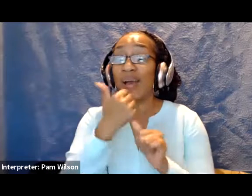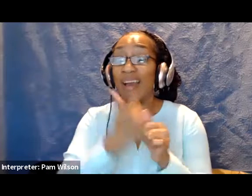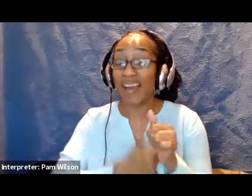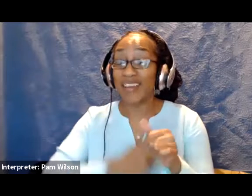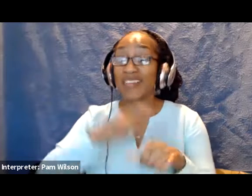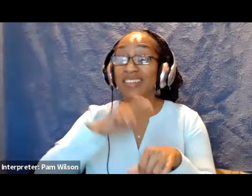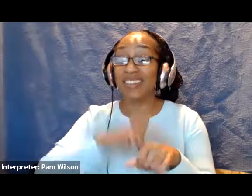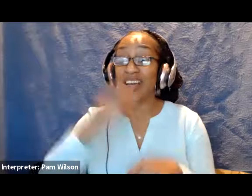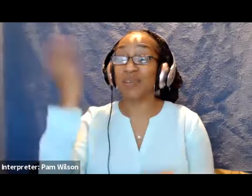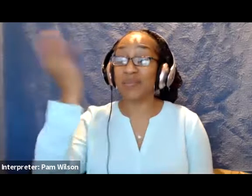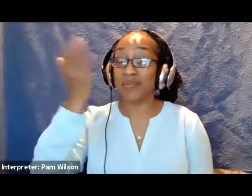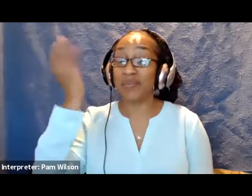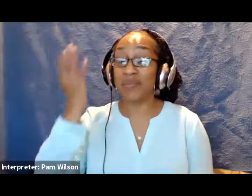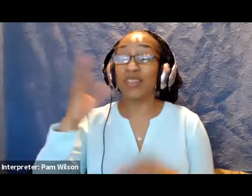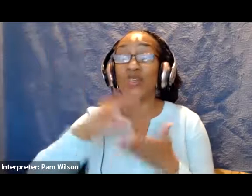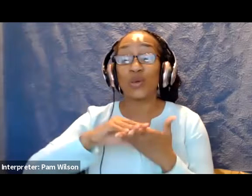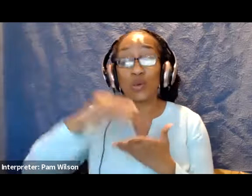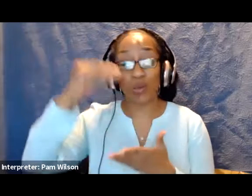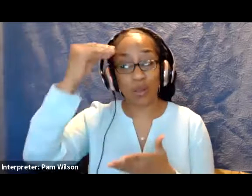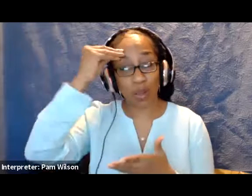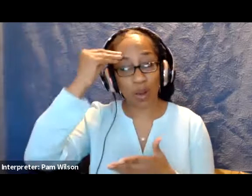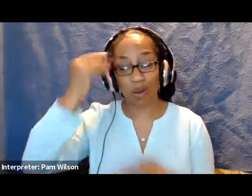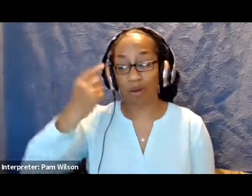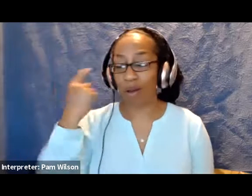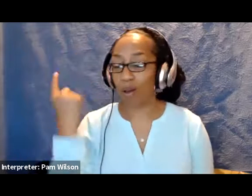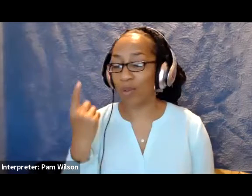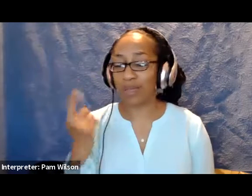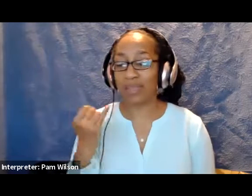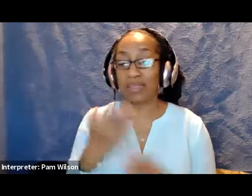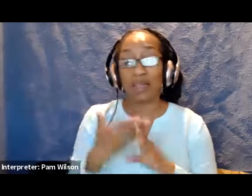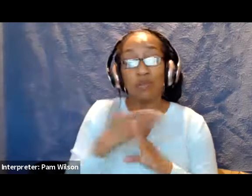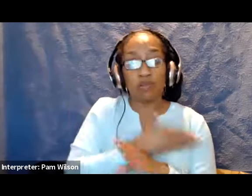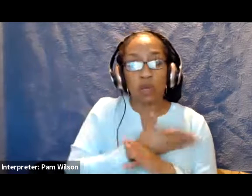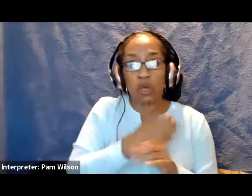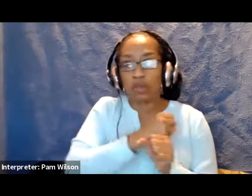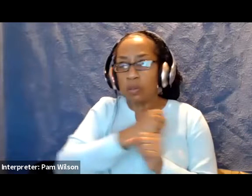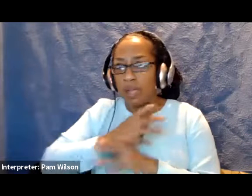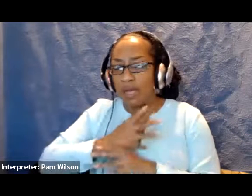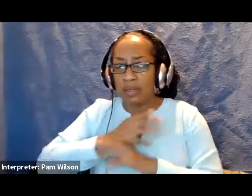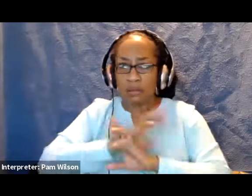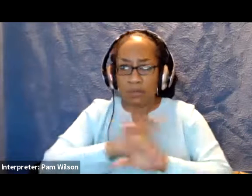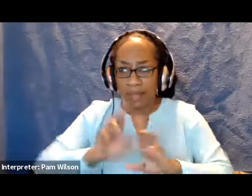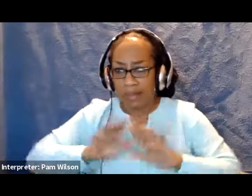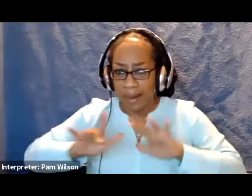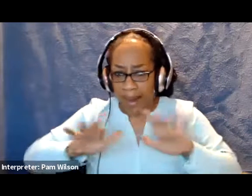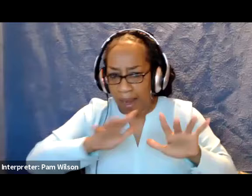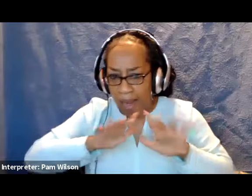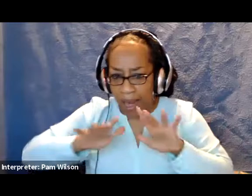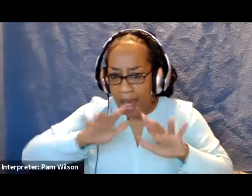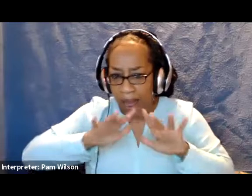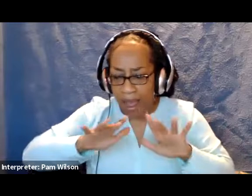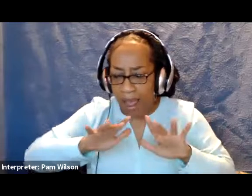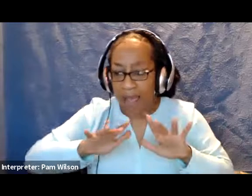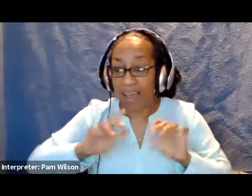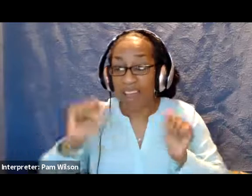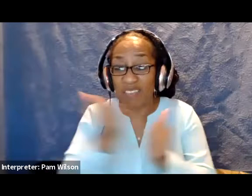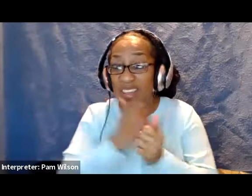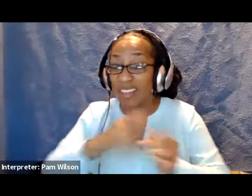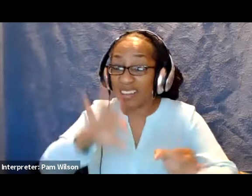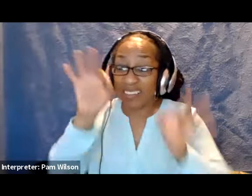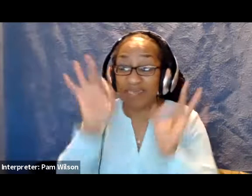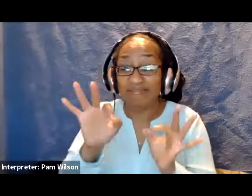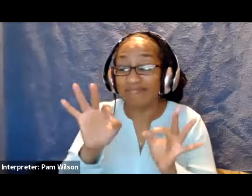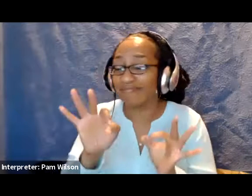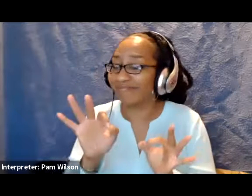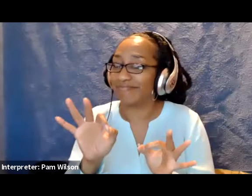the points I wanted to make. No matter how hard you try, you're never going to get everything right the first time or the second time.